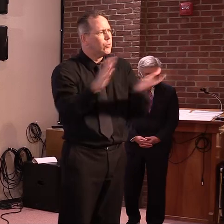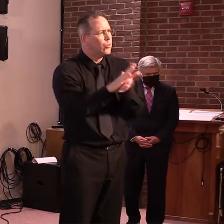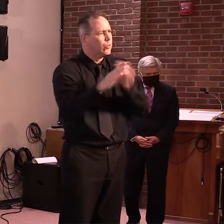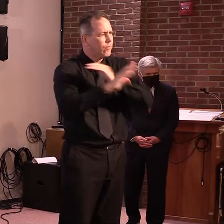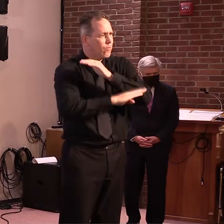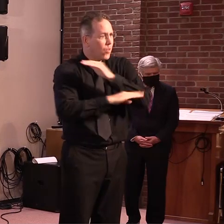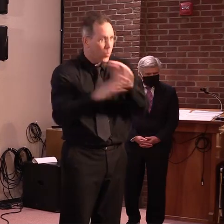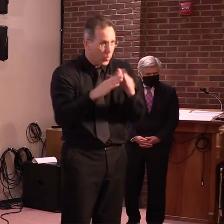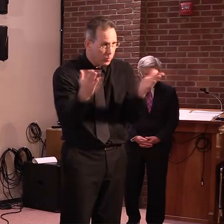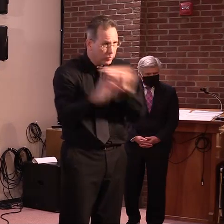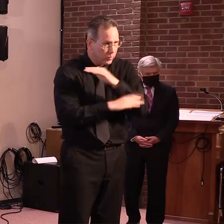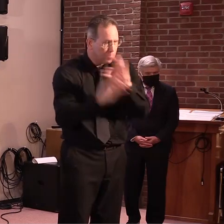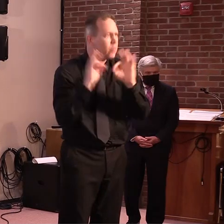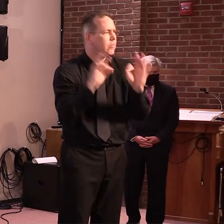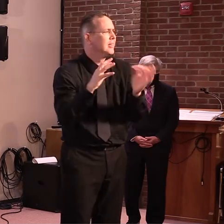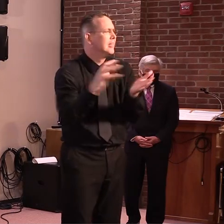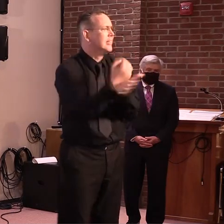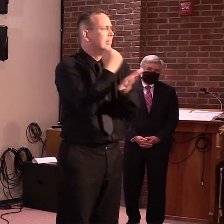Thank you.